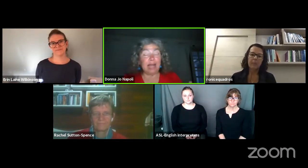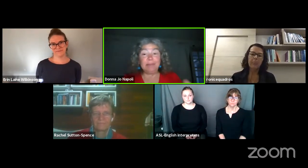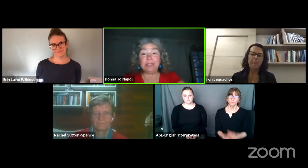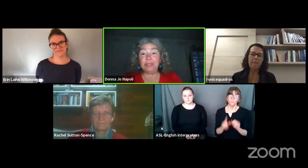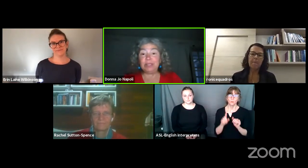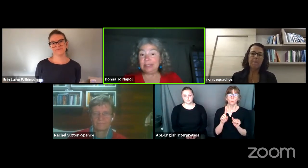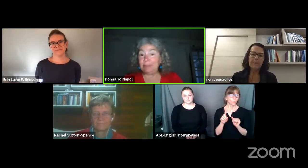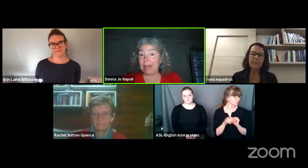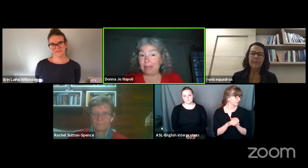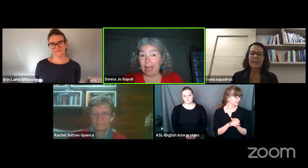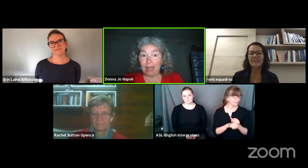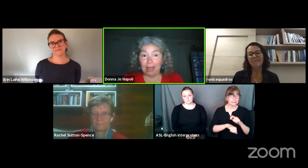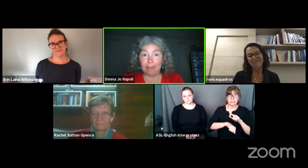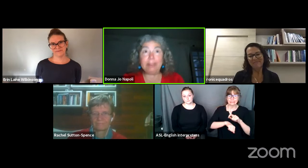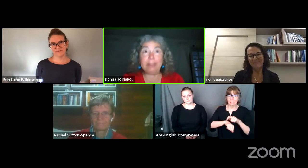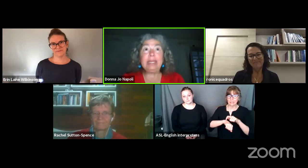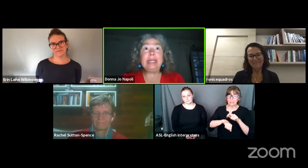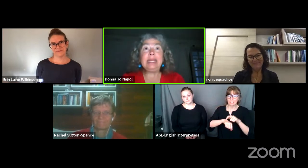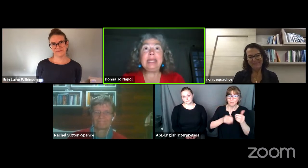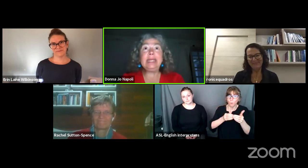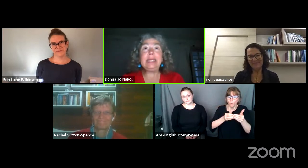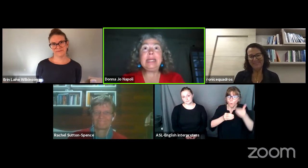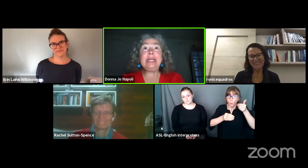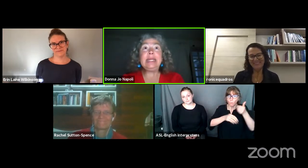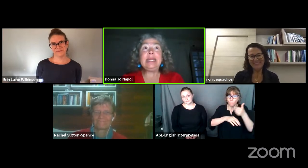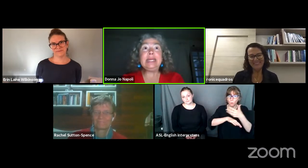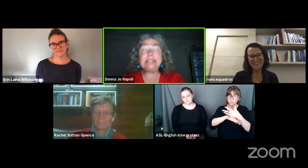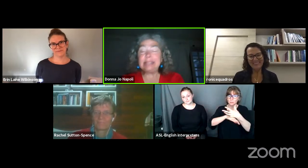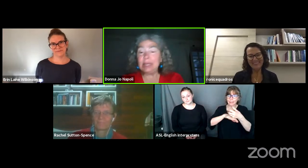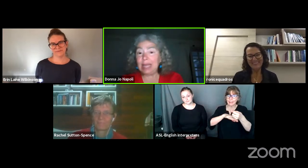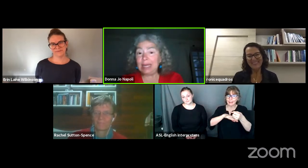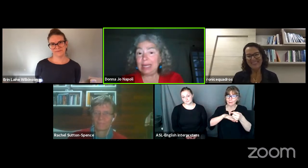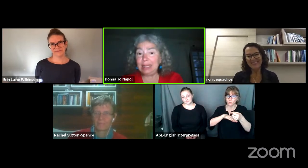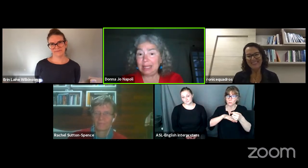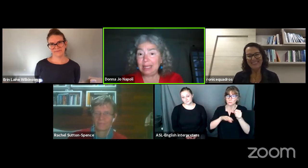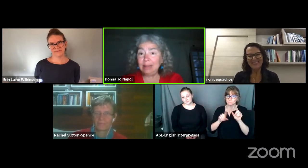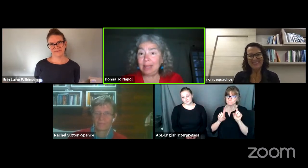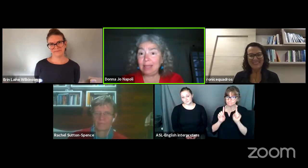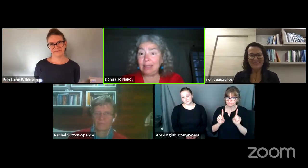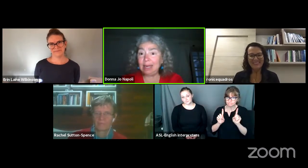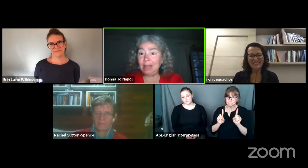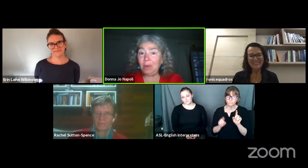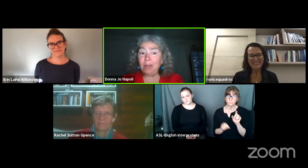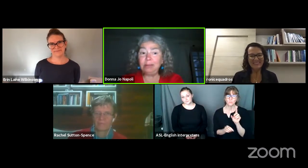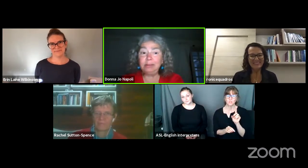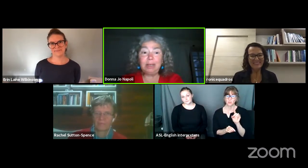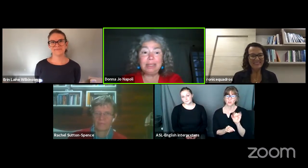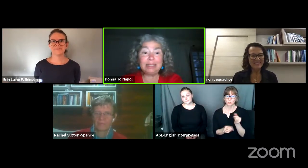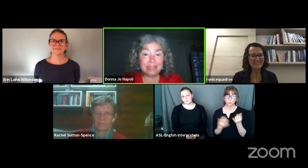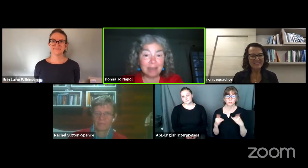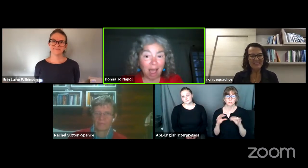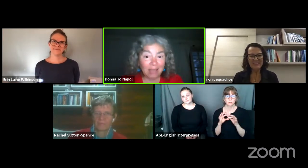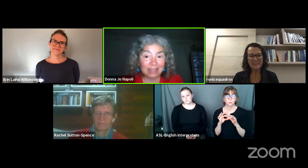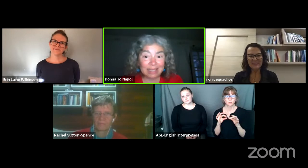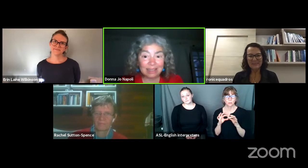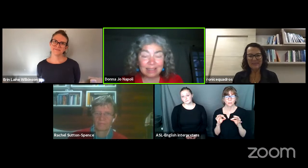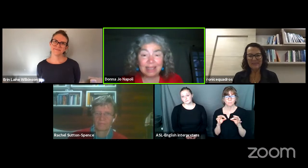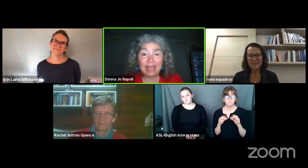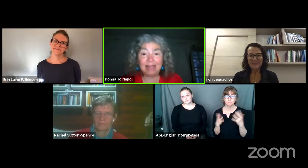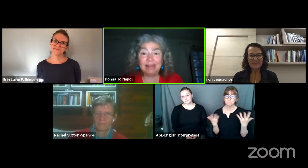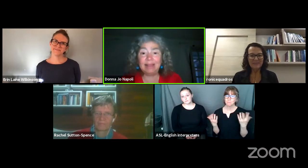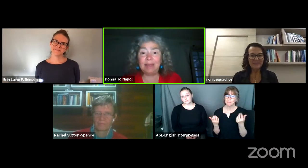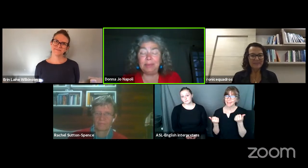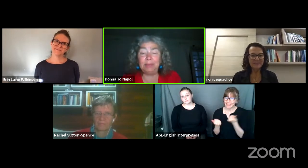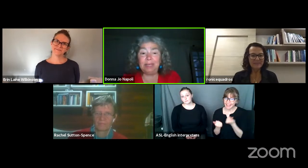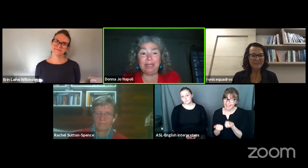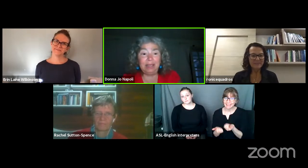Our time is just about up. Is there anything that anyone did not get to